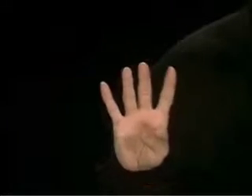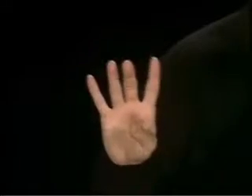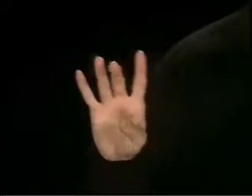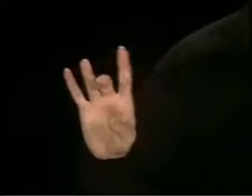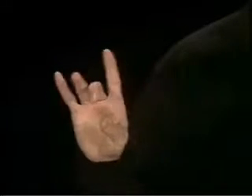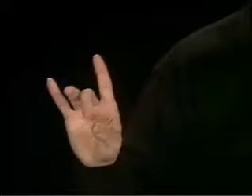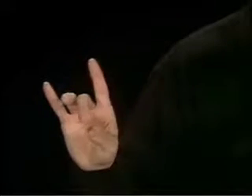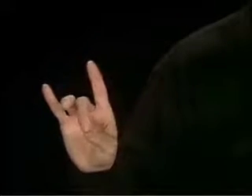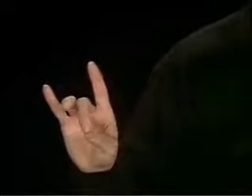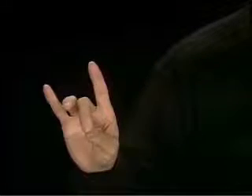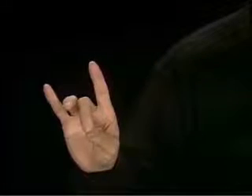48,